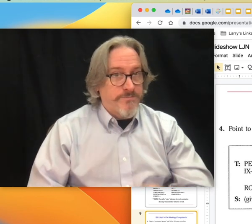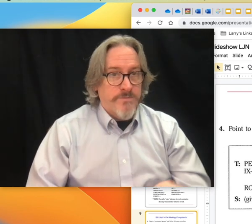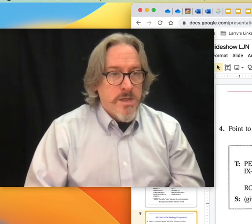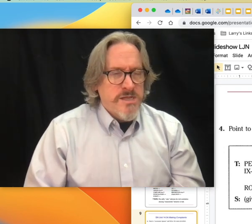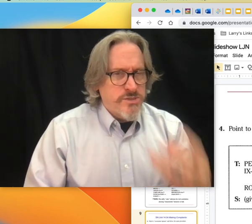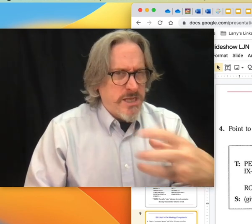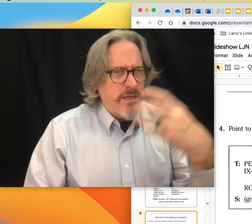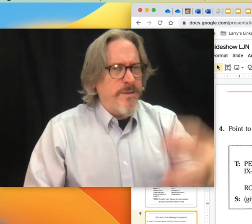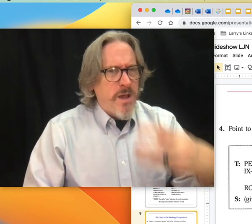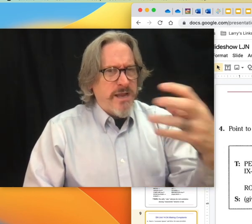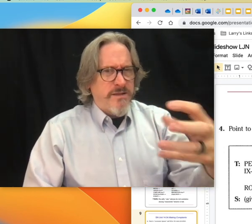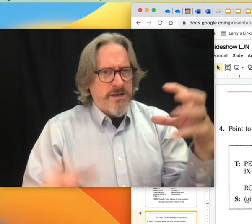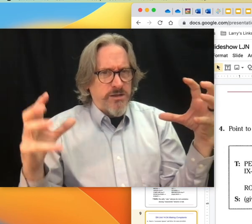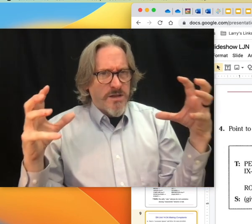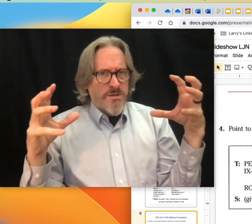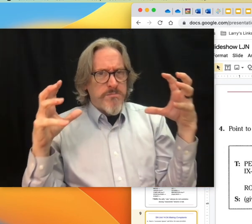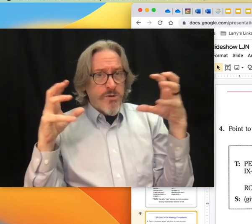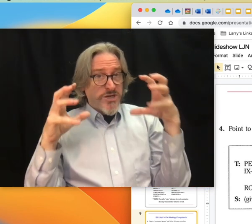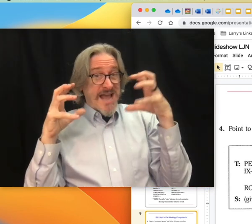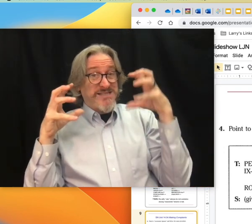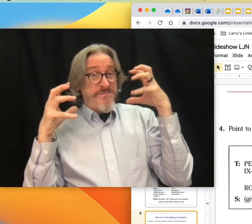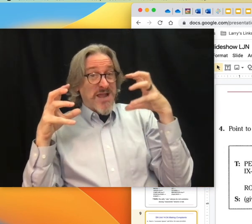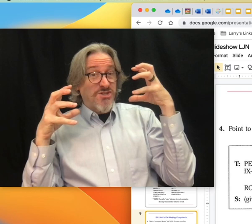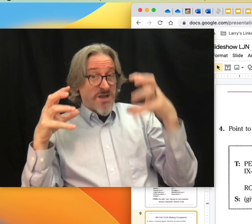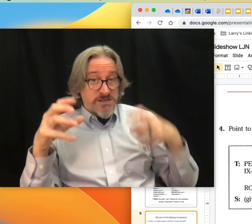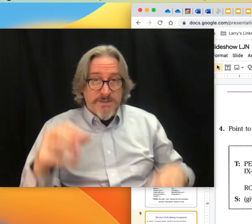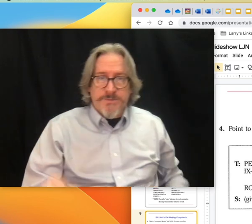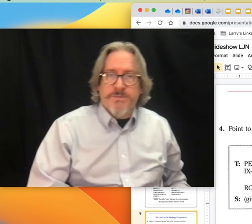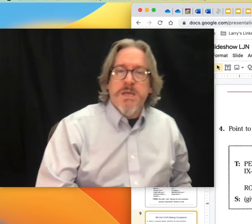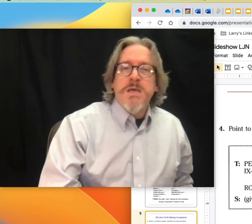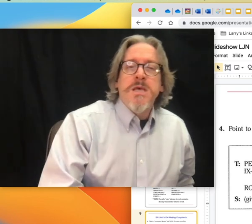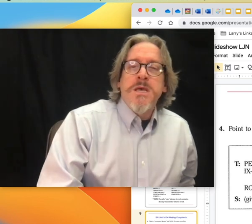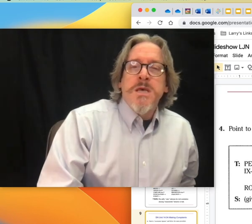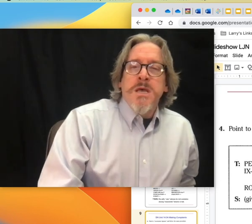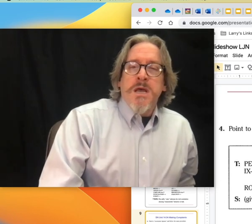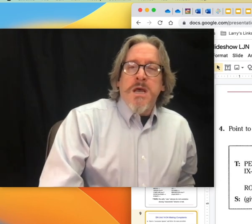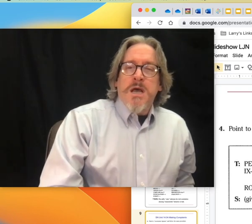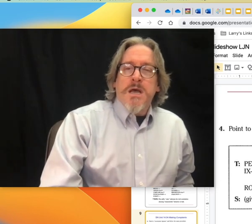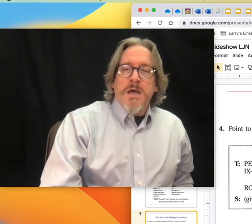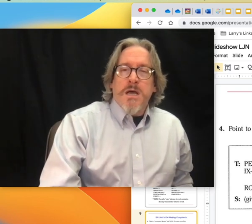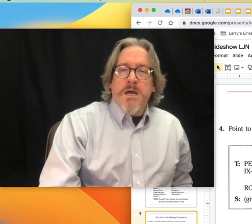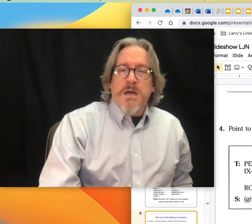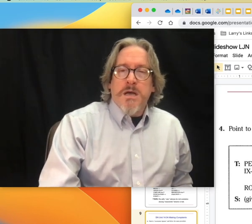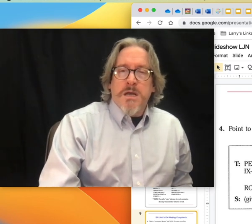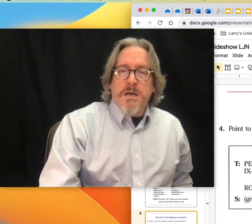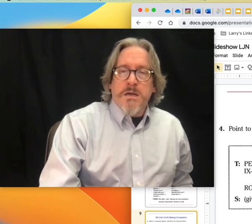boom stops, right? So keep in mind that the motion has to match the concept.